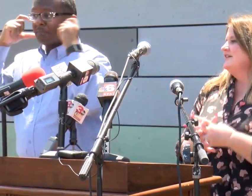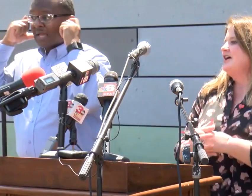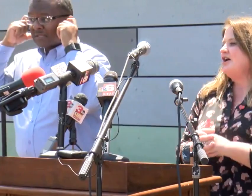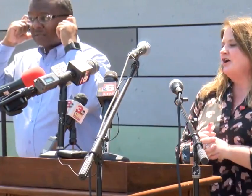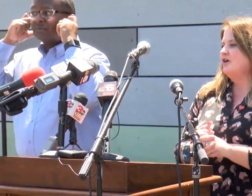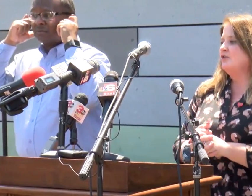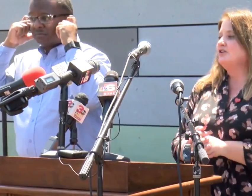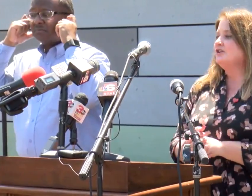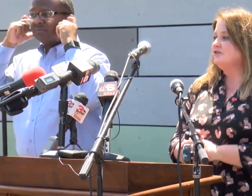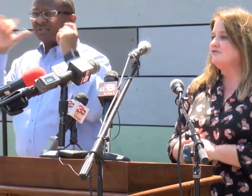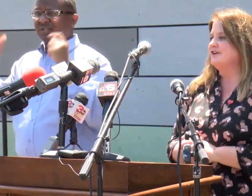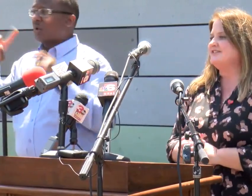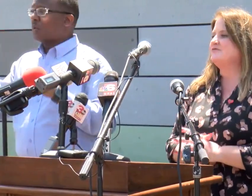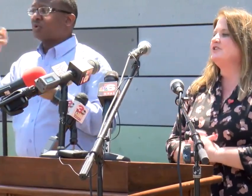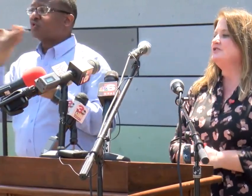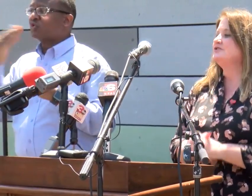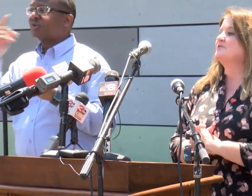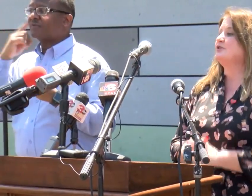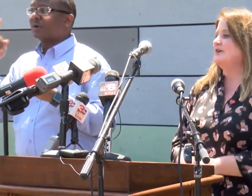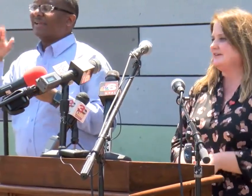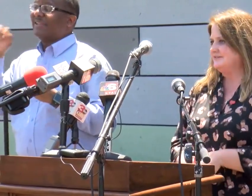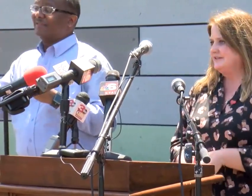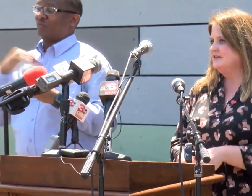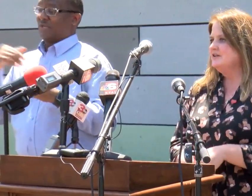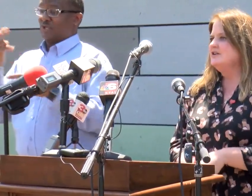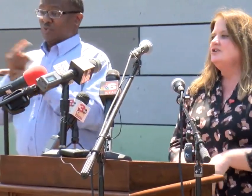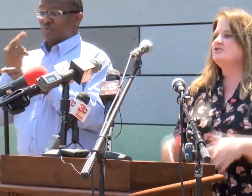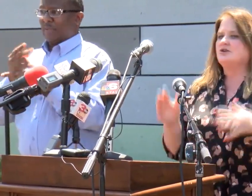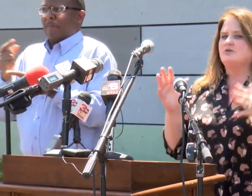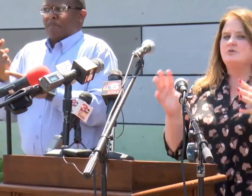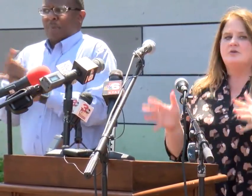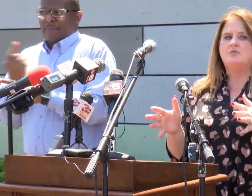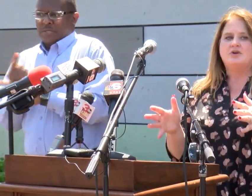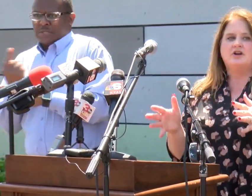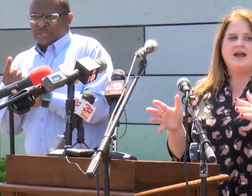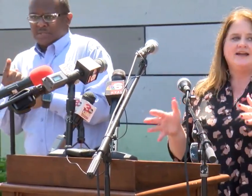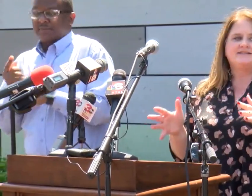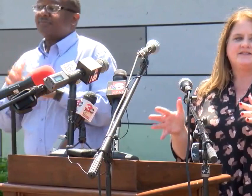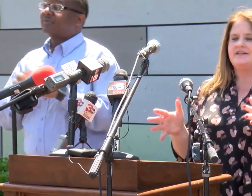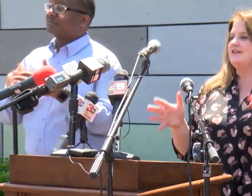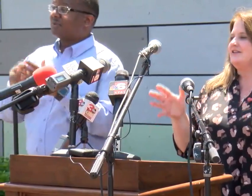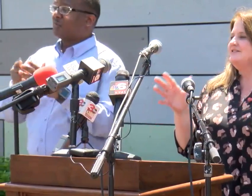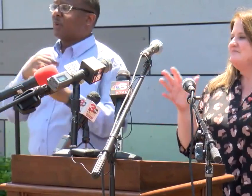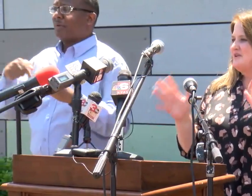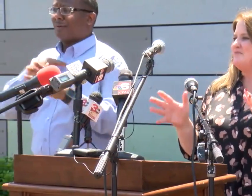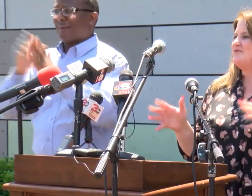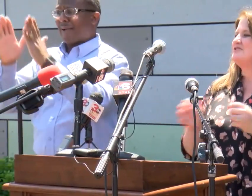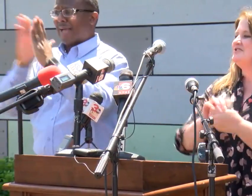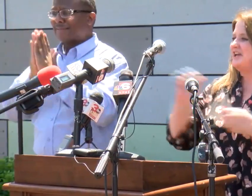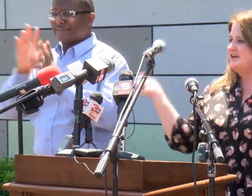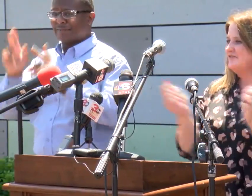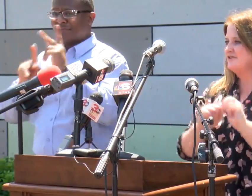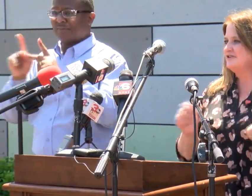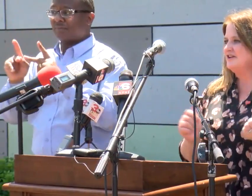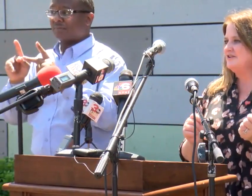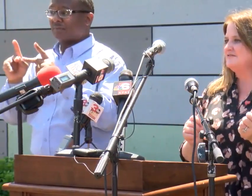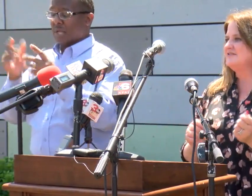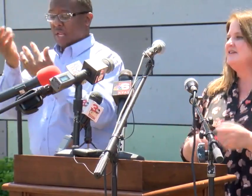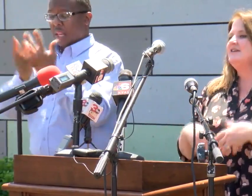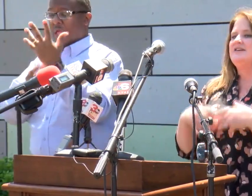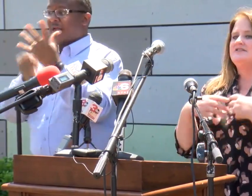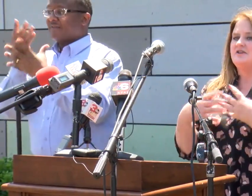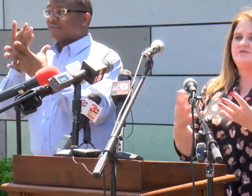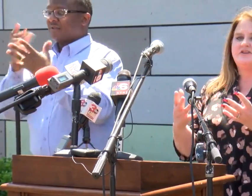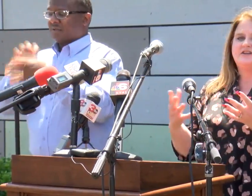masks are only good for us if we use them correctly. So we're asking people to take off their